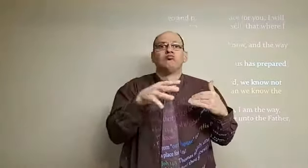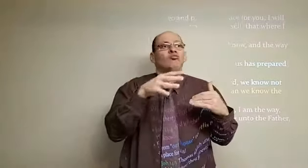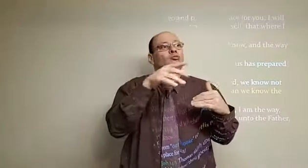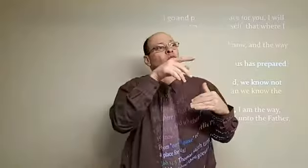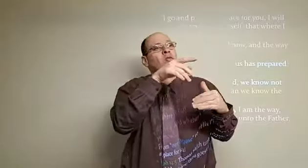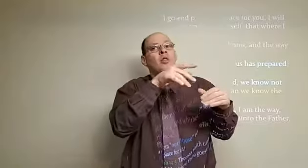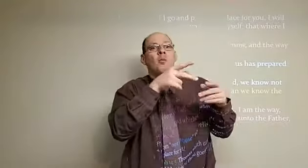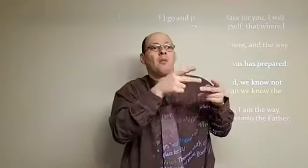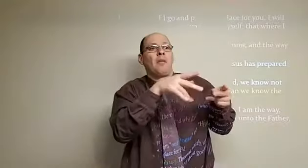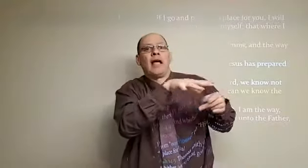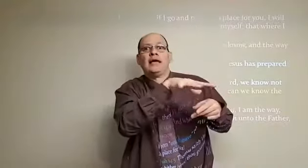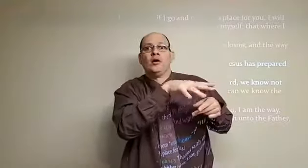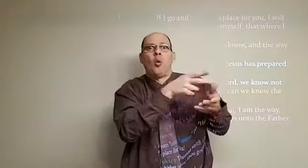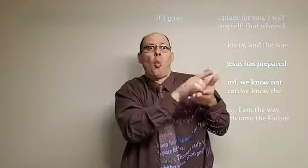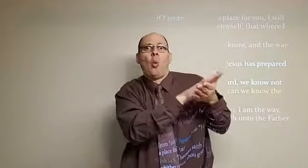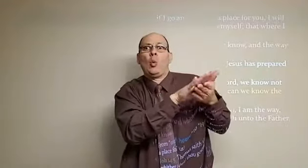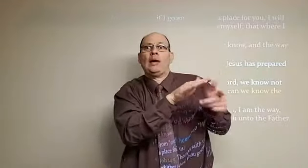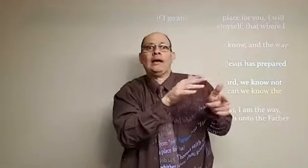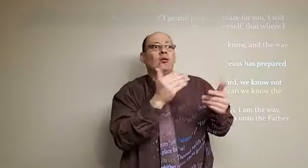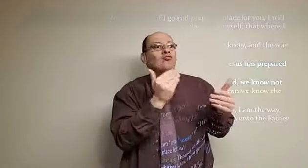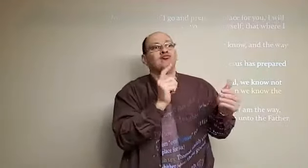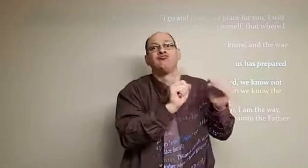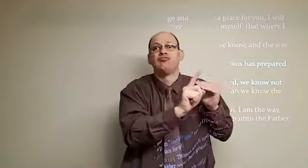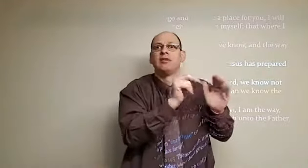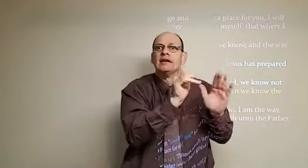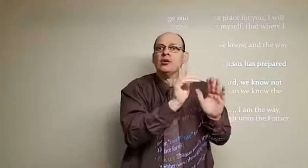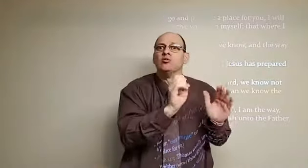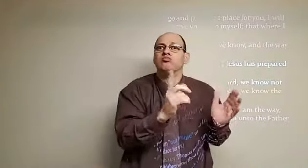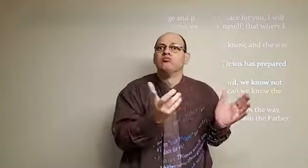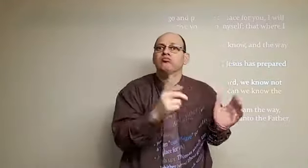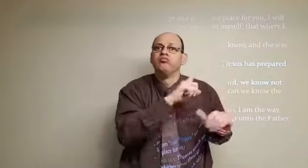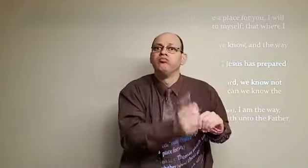you know the people they thought okay well I'll just do my own thing